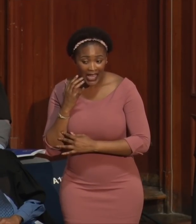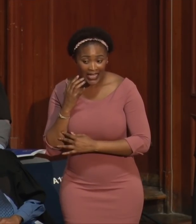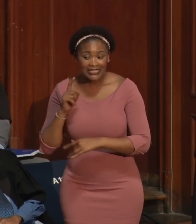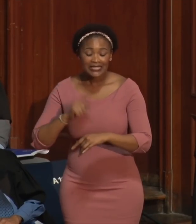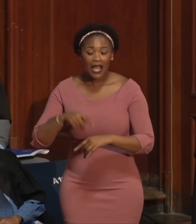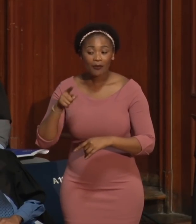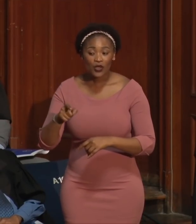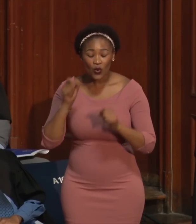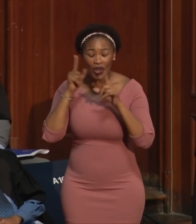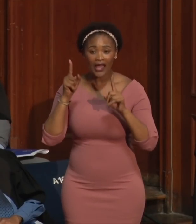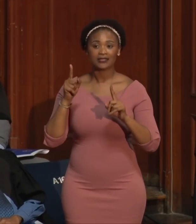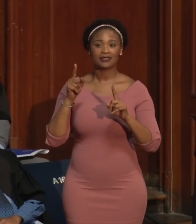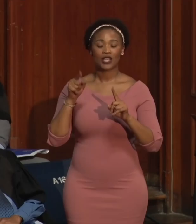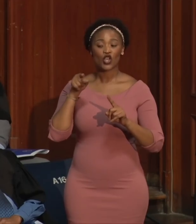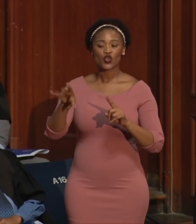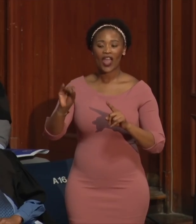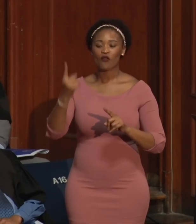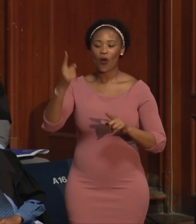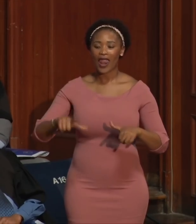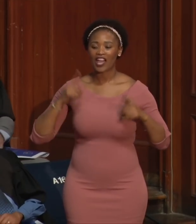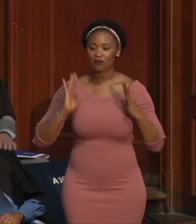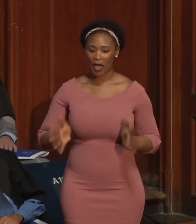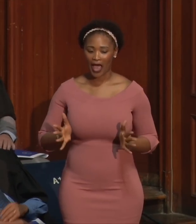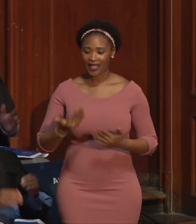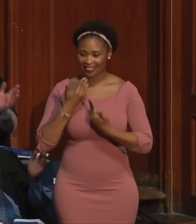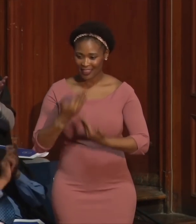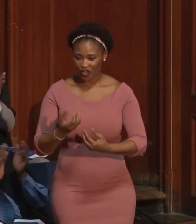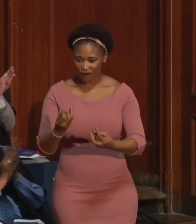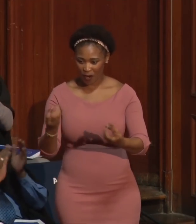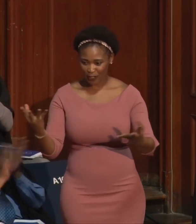one life. Thank you very much.